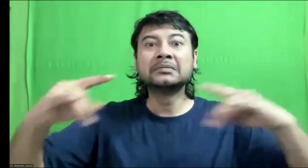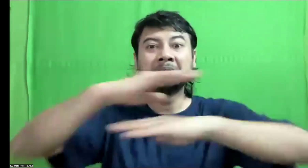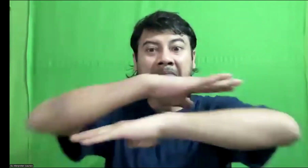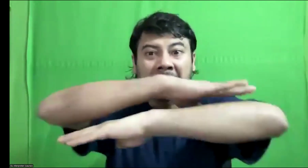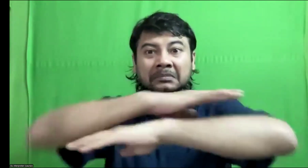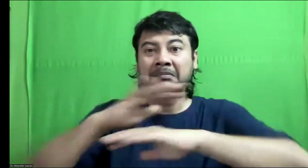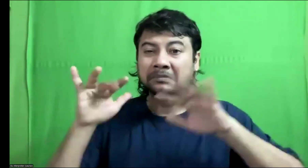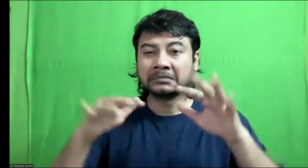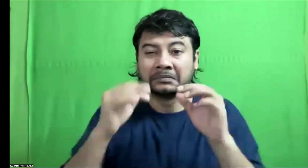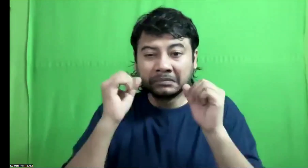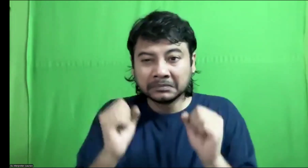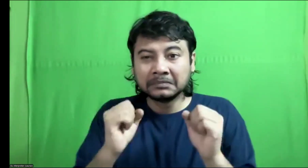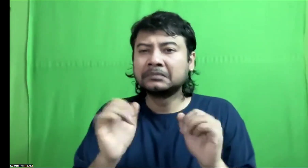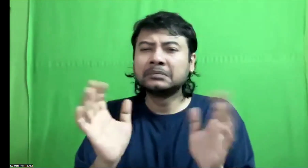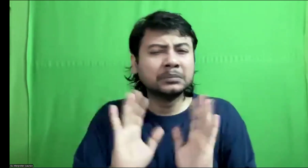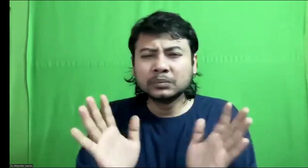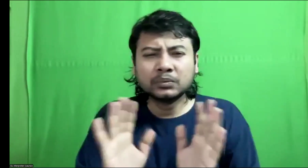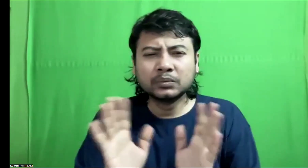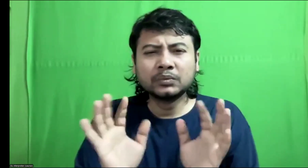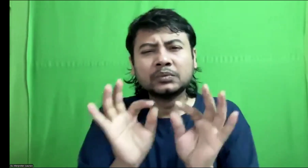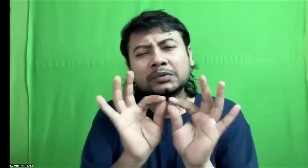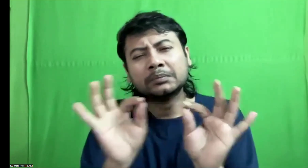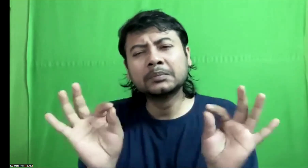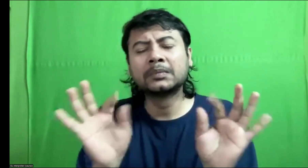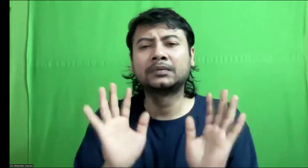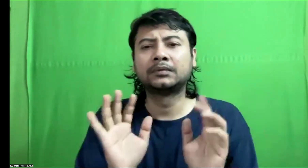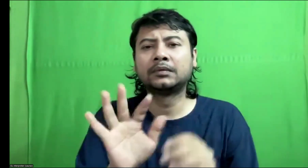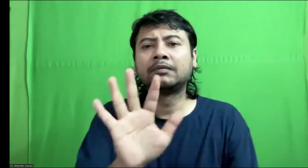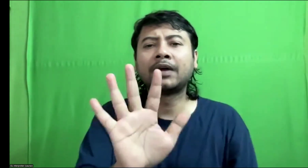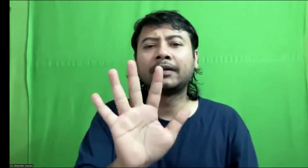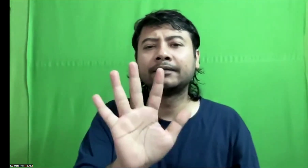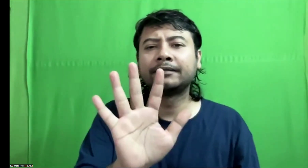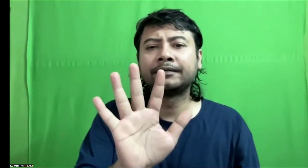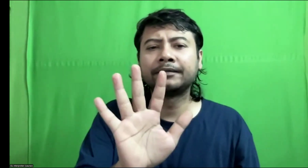very small, just do it with 10 people. Just do it with 5 people.